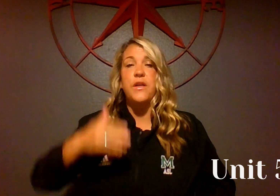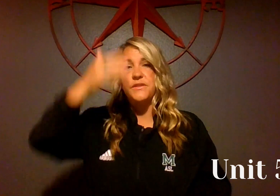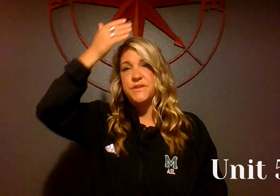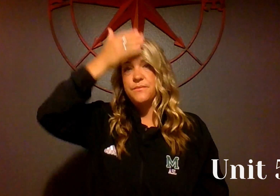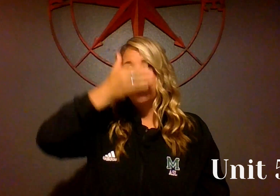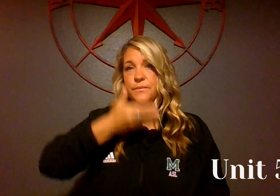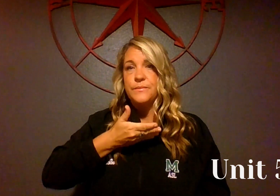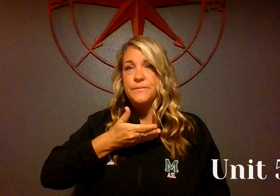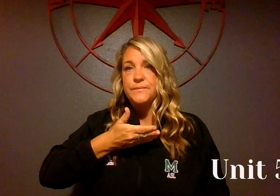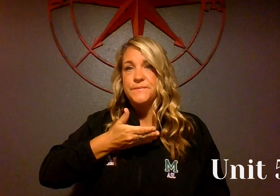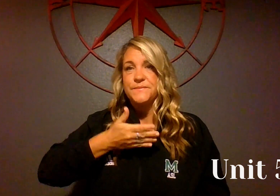Front,